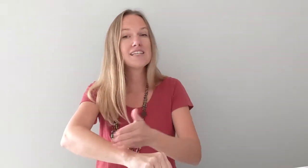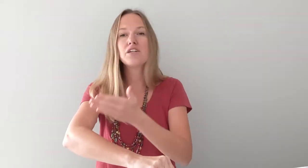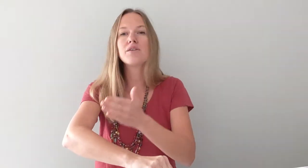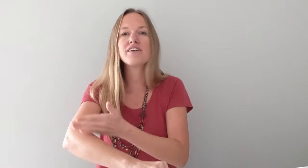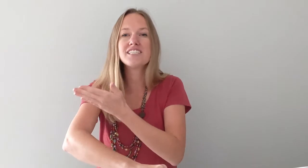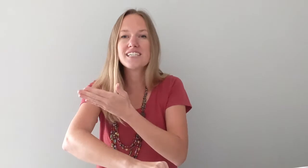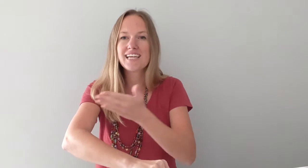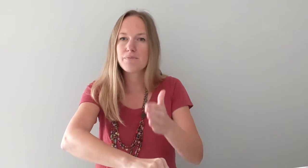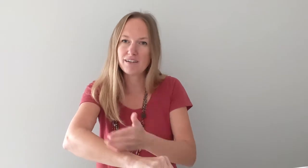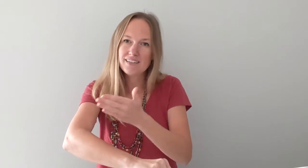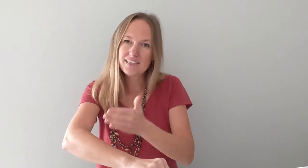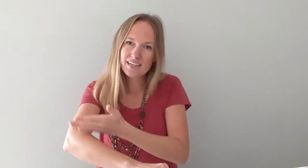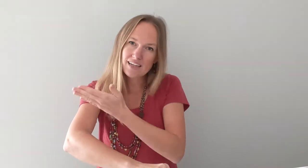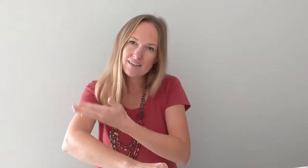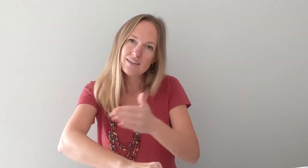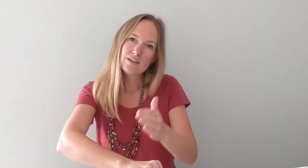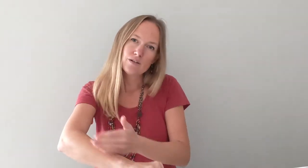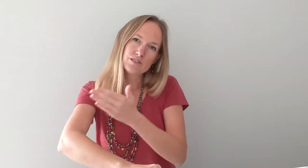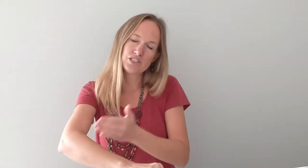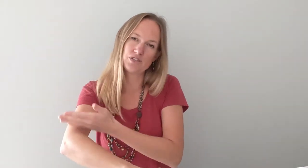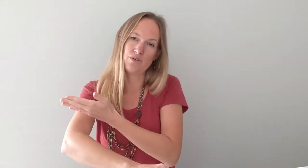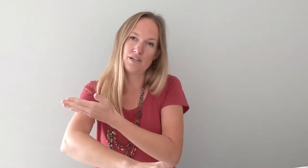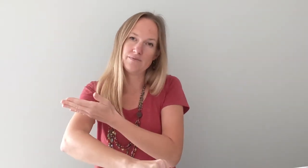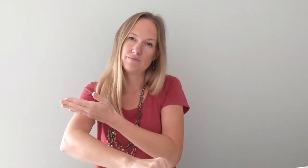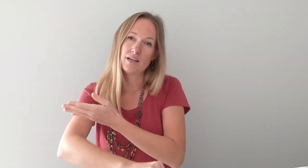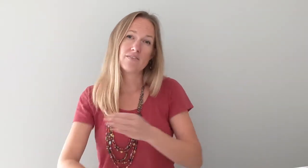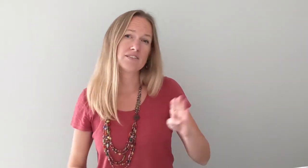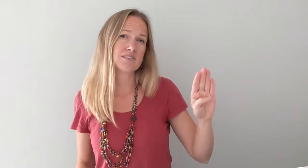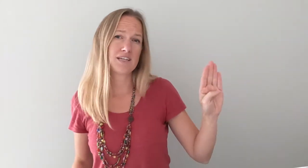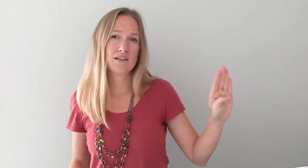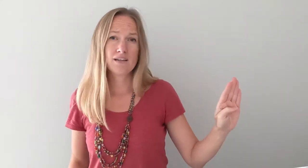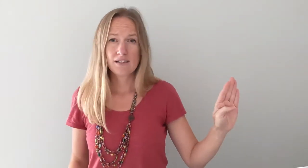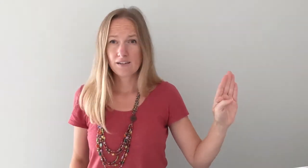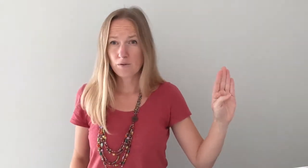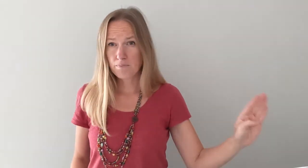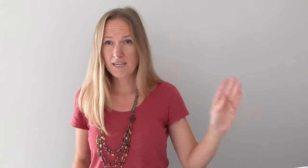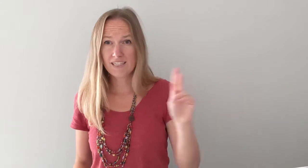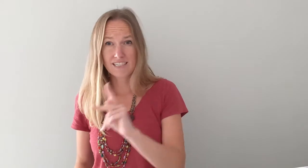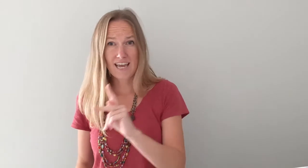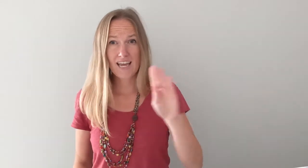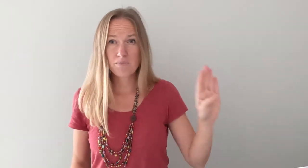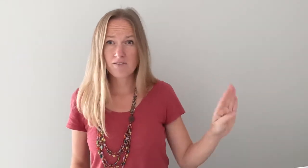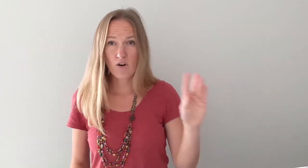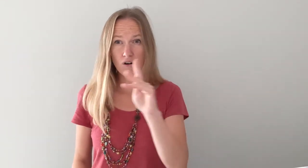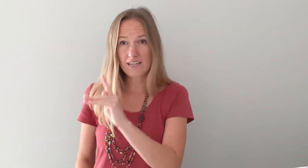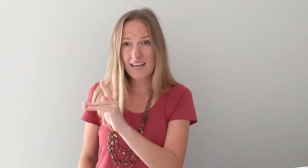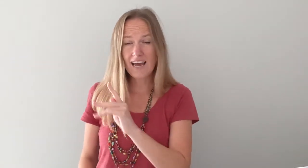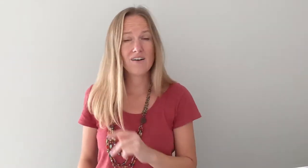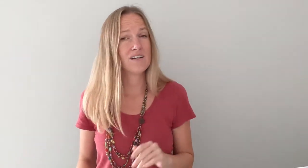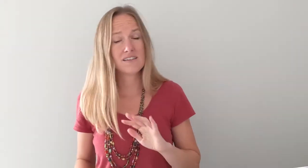you're refinishing a table, okay? Restore. I've also seen B to K, before and now, and there's